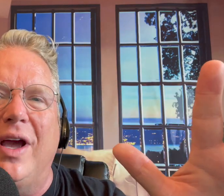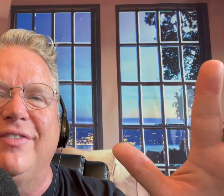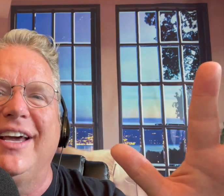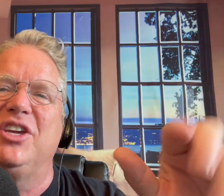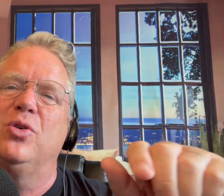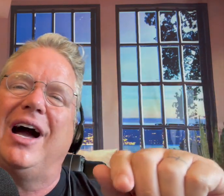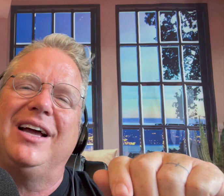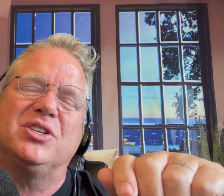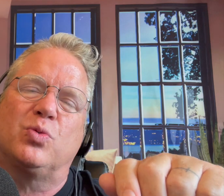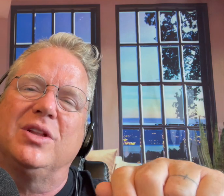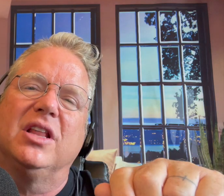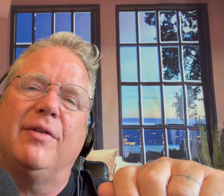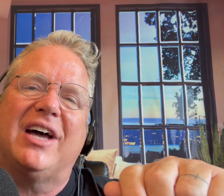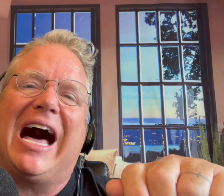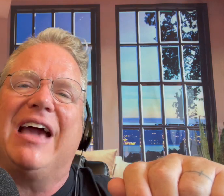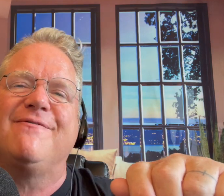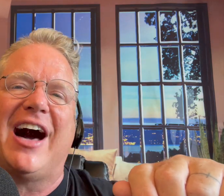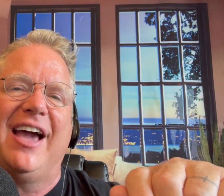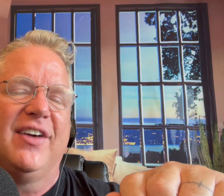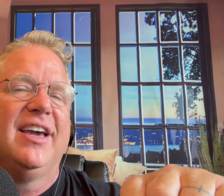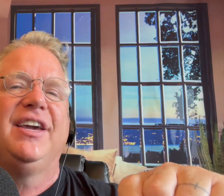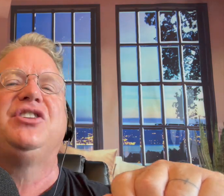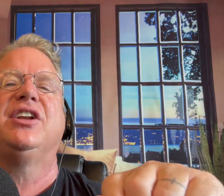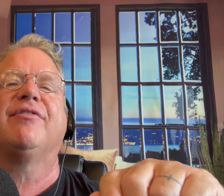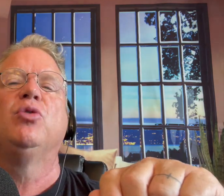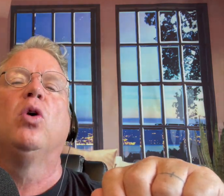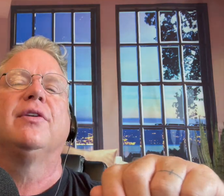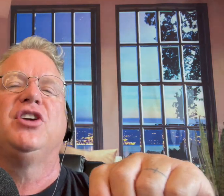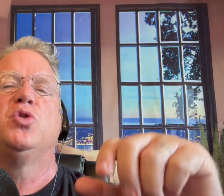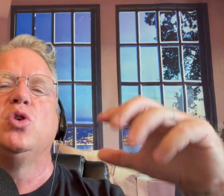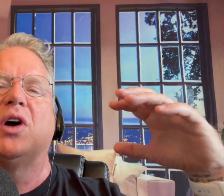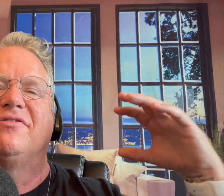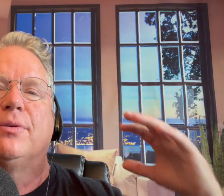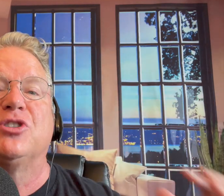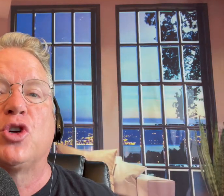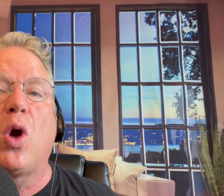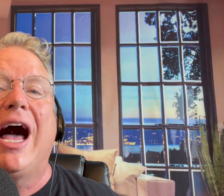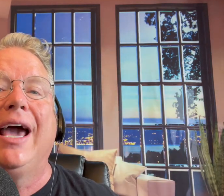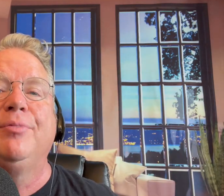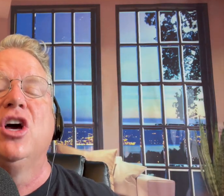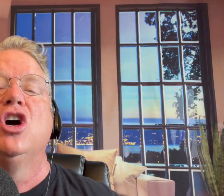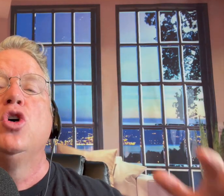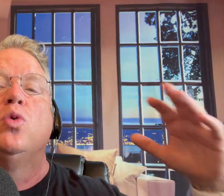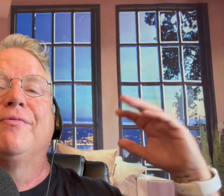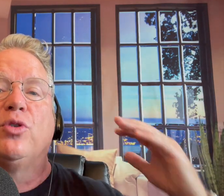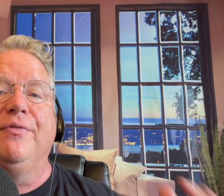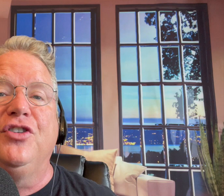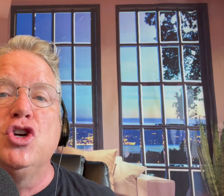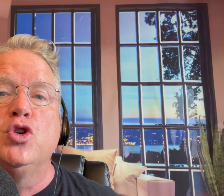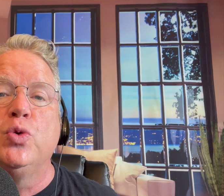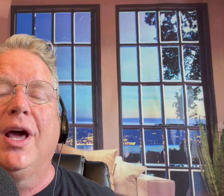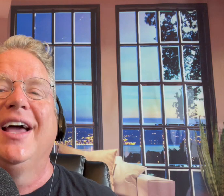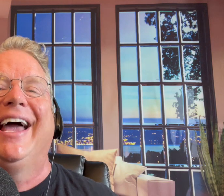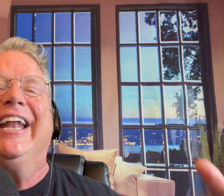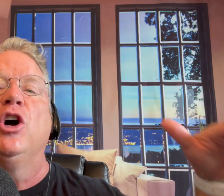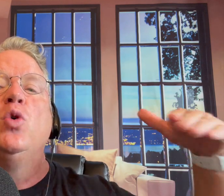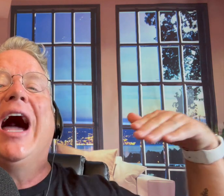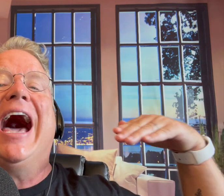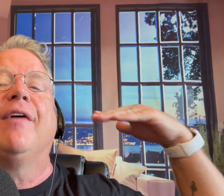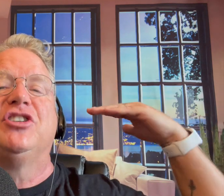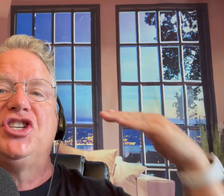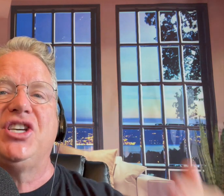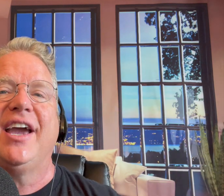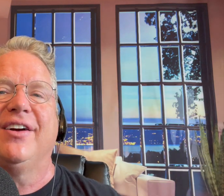actually waving at you. I just would love to high five each and every one of you who have subscribed, who have reviewed, and